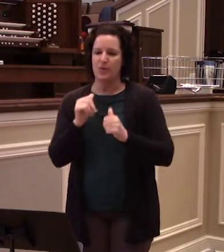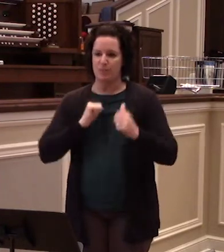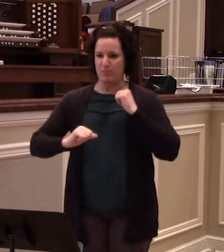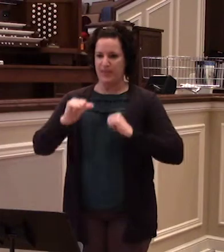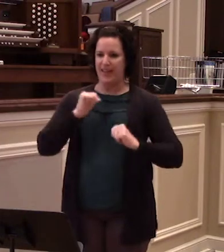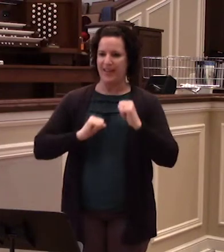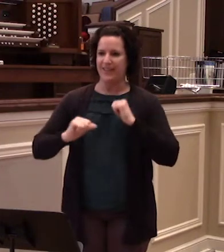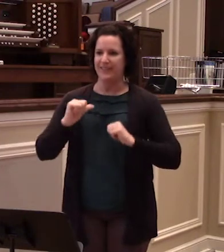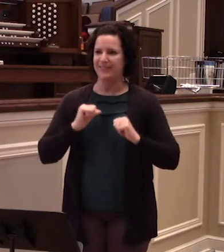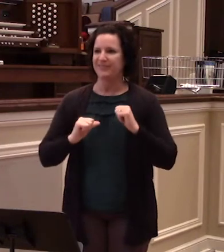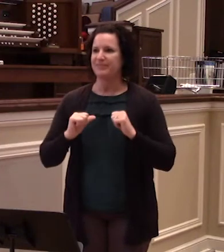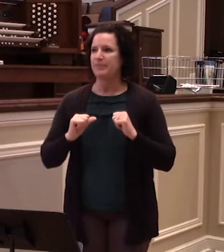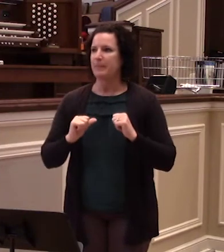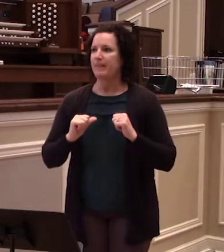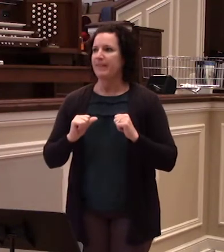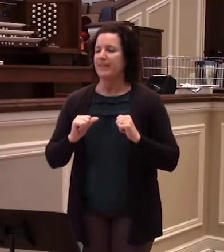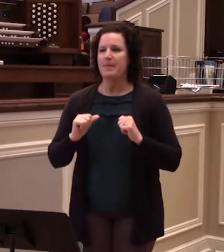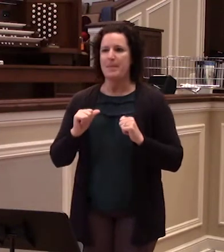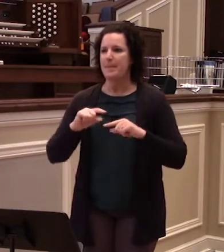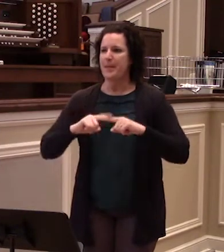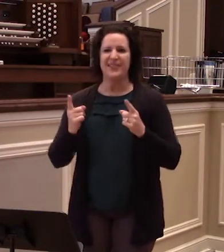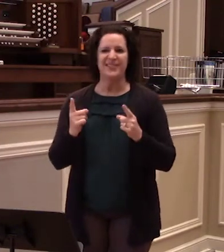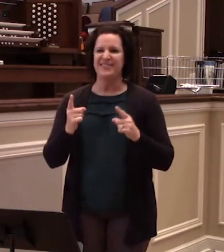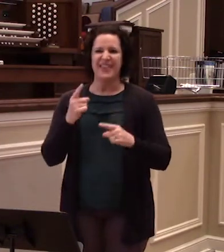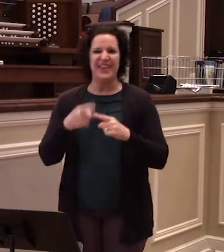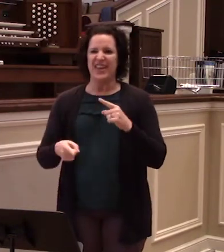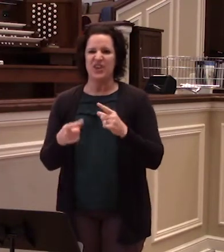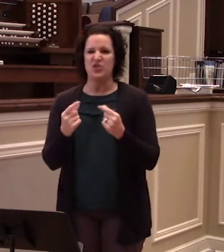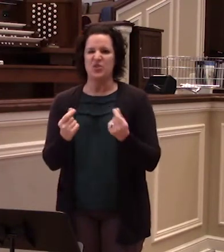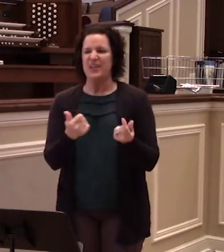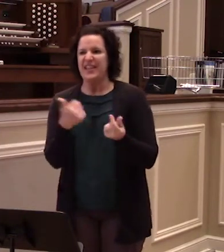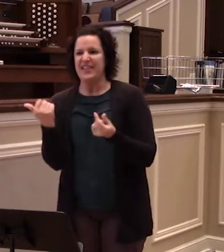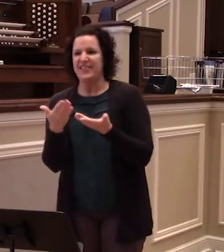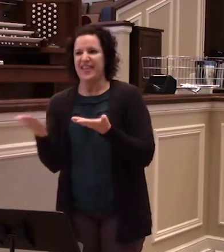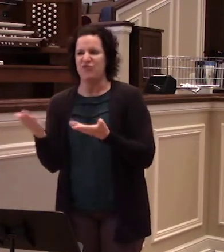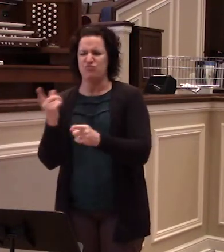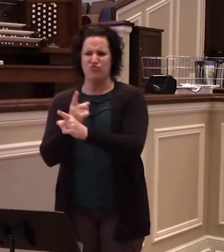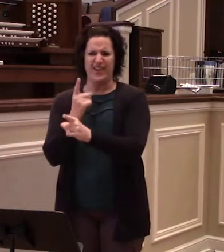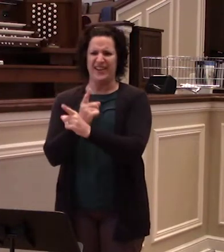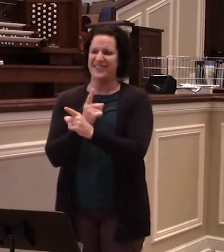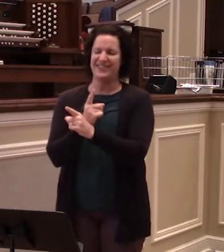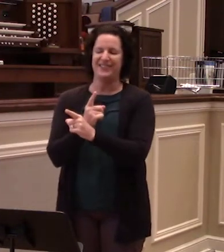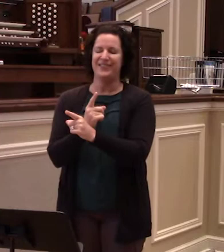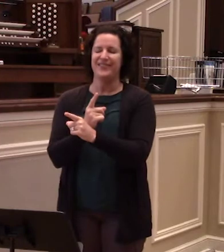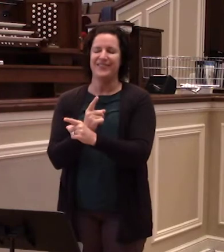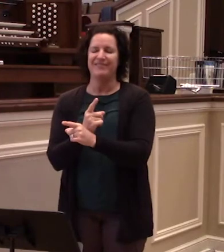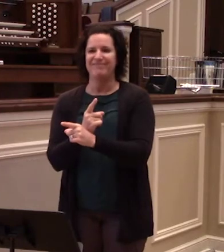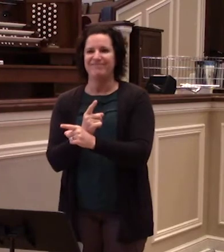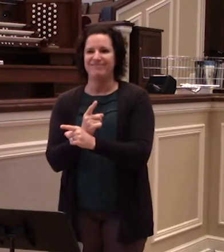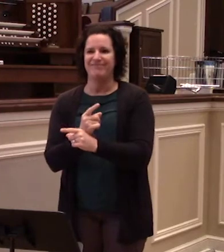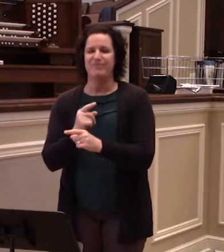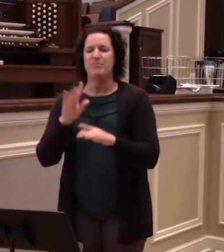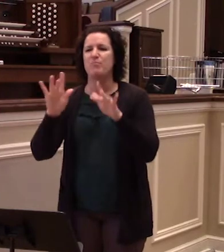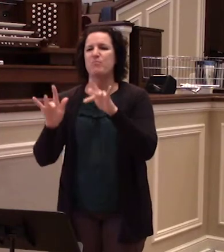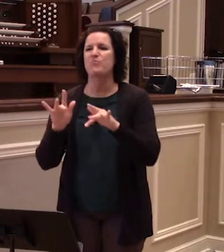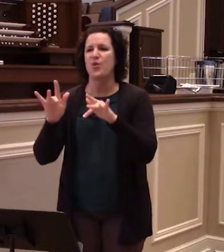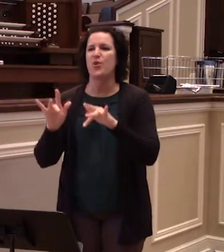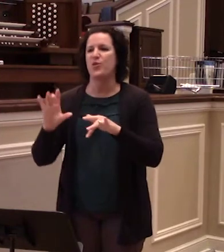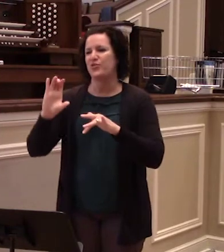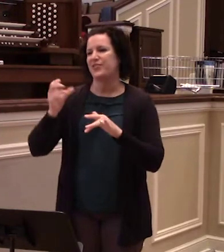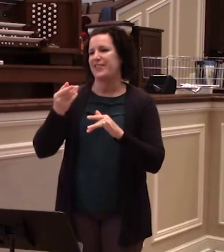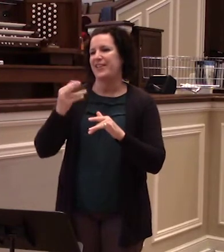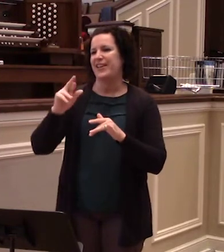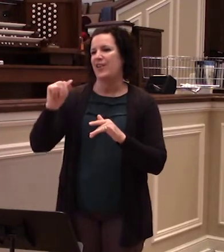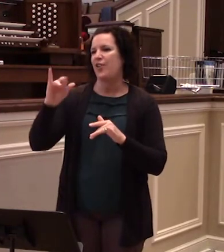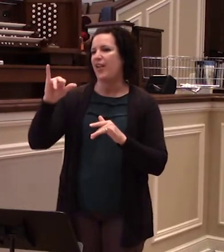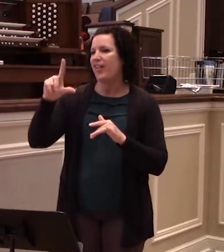ornament kind of thing. And he couldn't even do one job the right way. Everyone is laughing at him because he fails again. And you